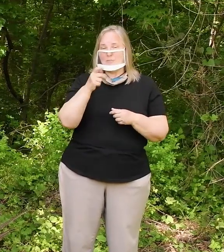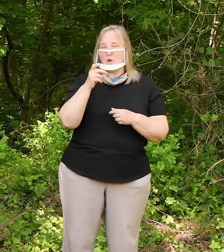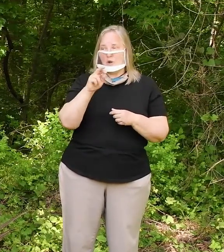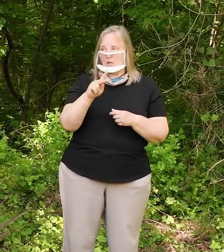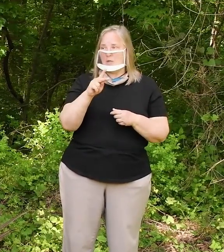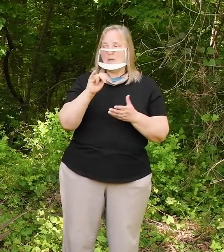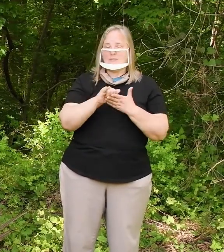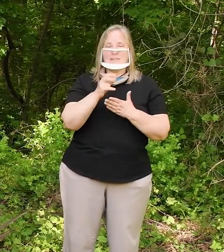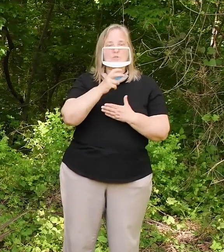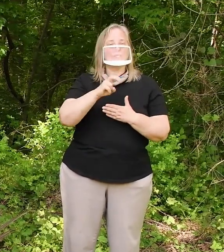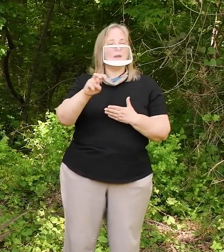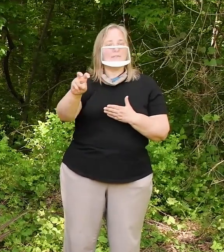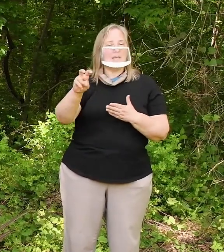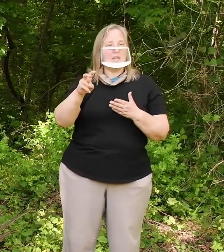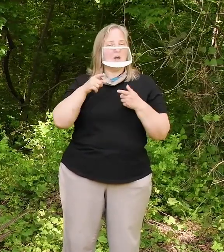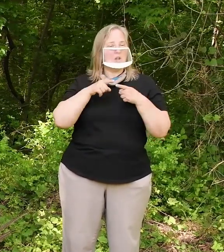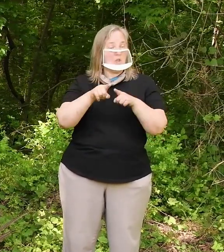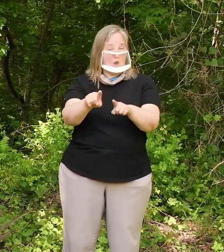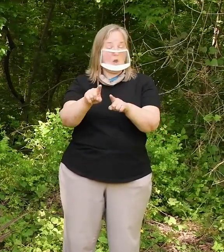the